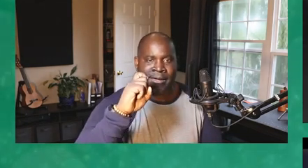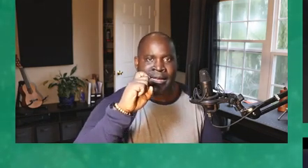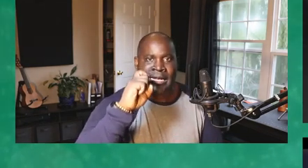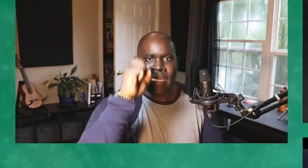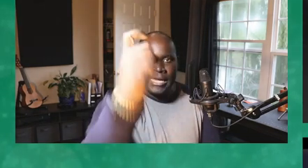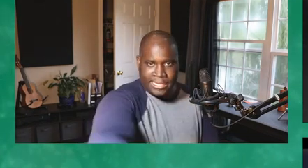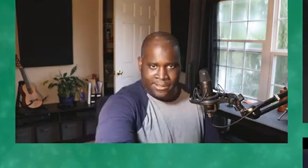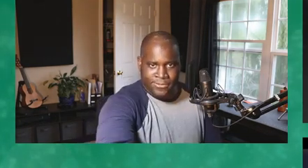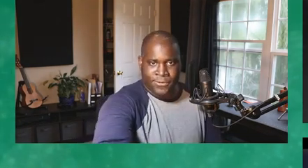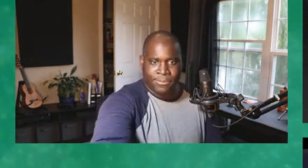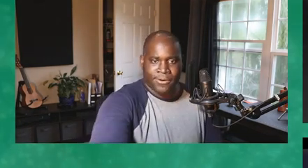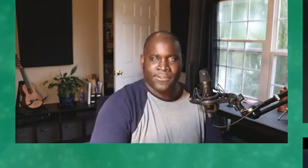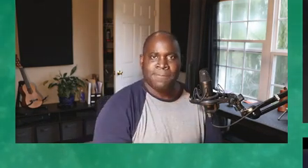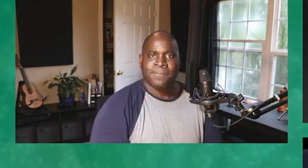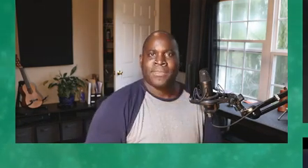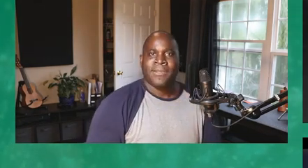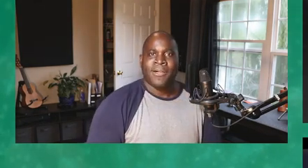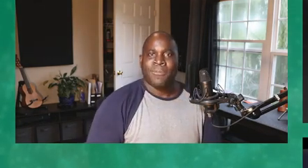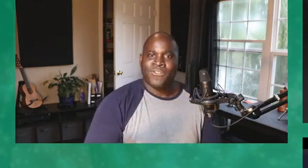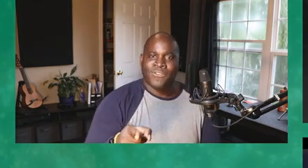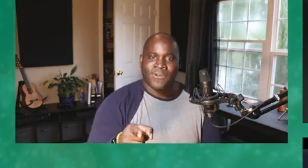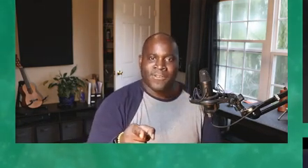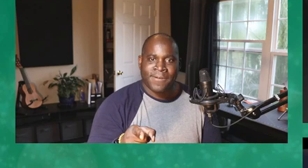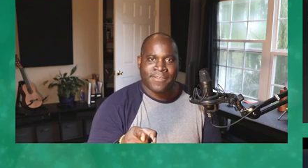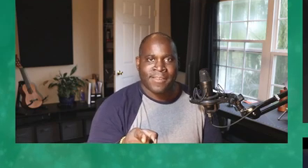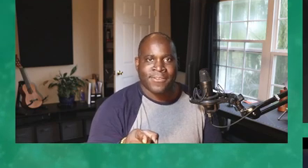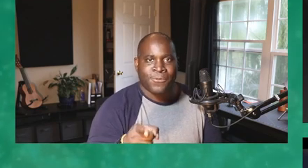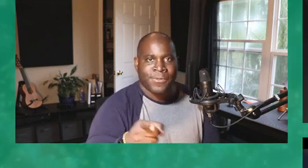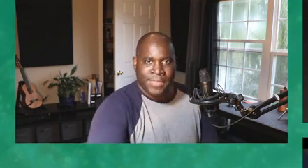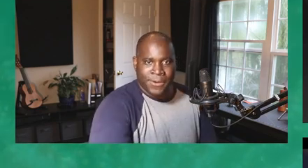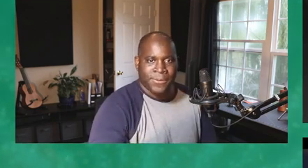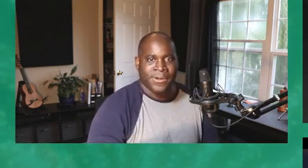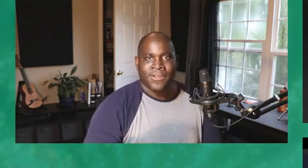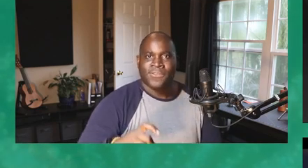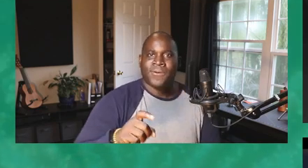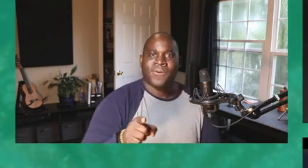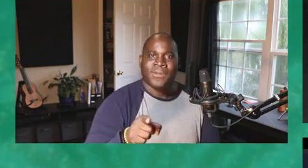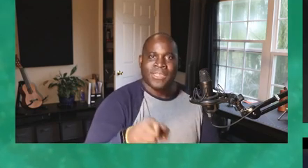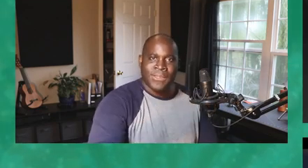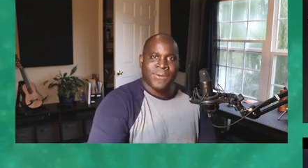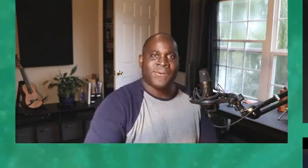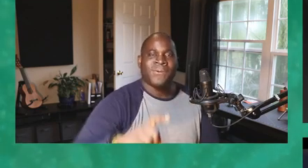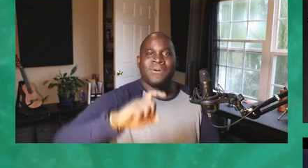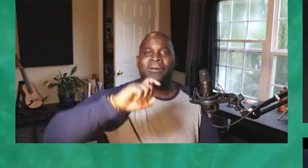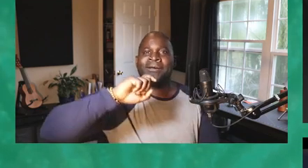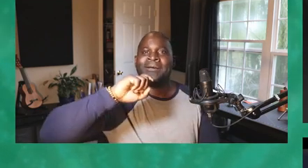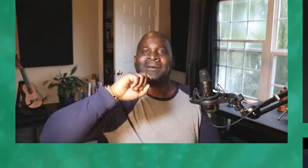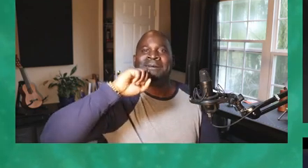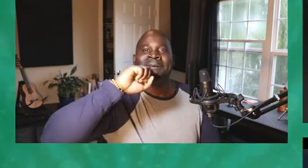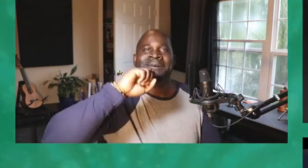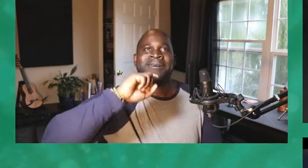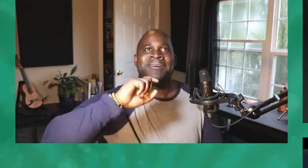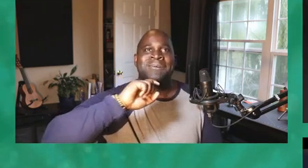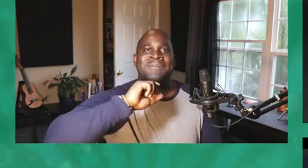directing need to the person. But she starts off the sentence with you. So you